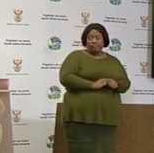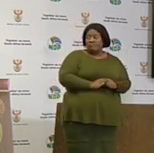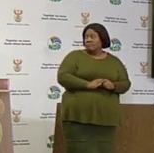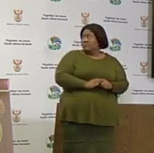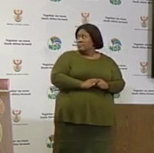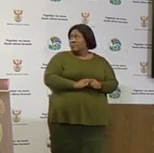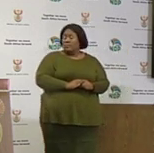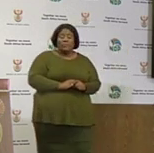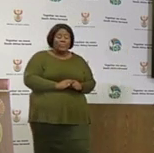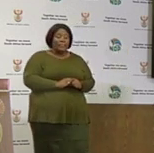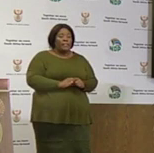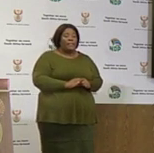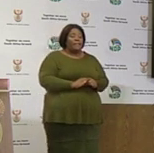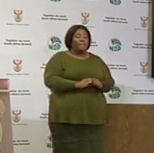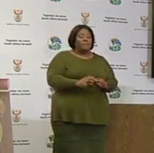Yeah.